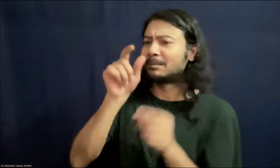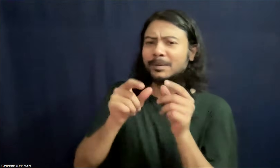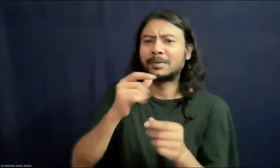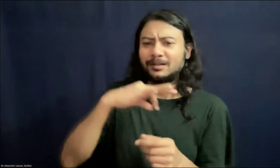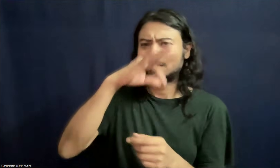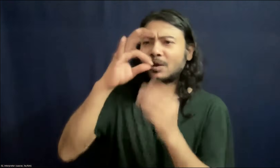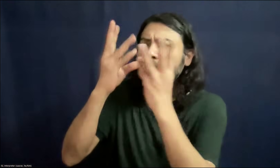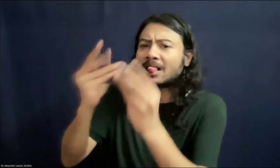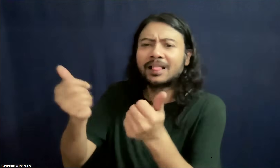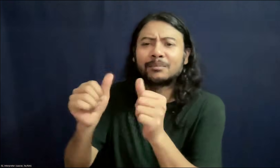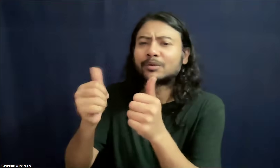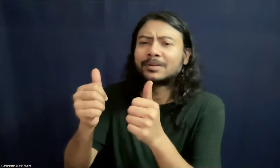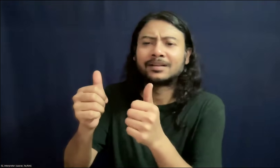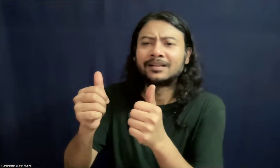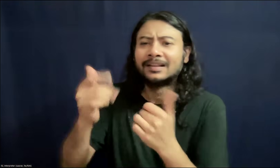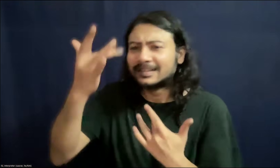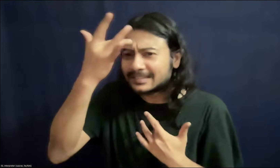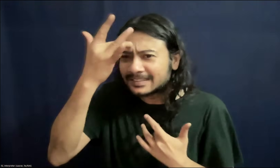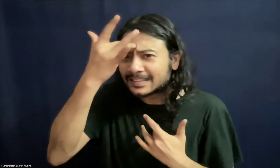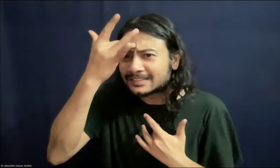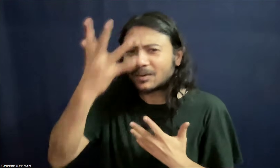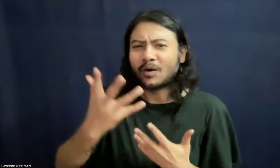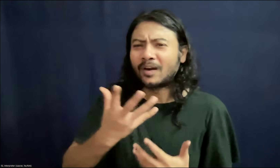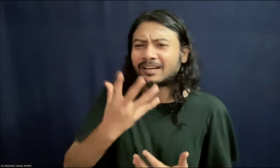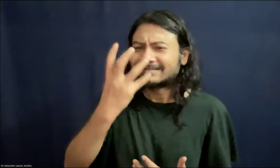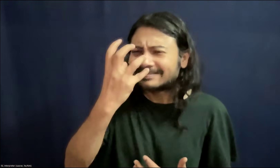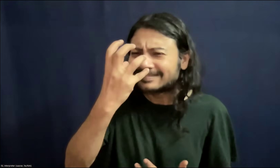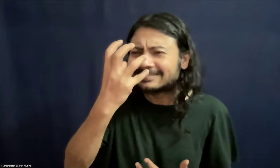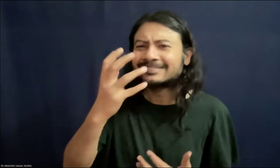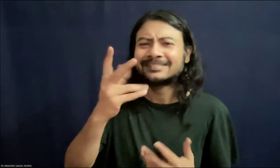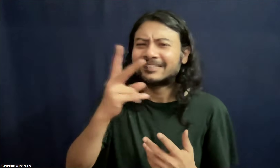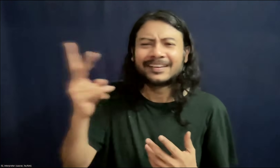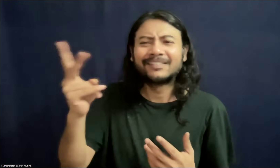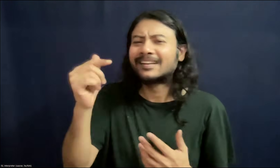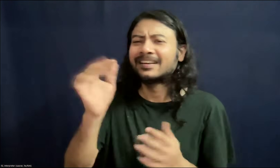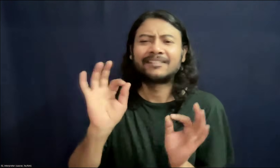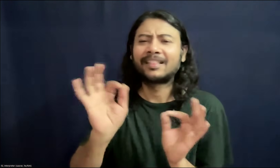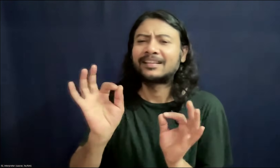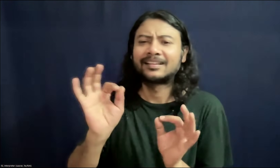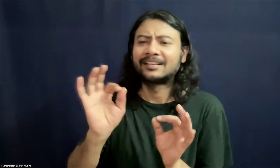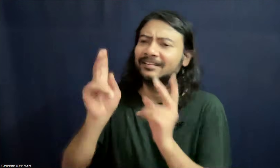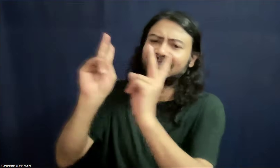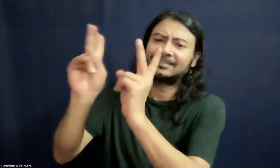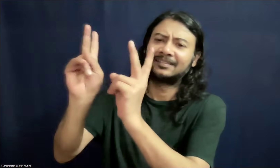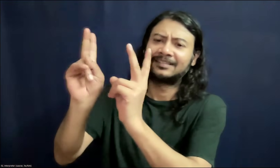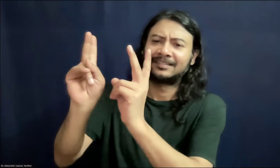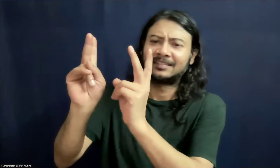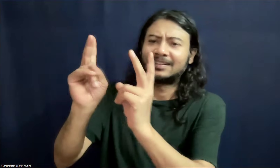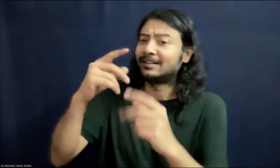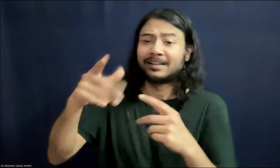old age. Uh, People don't die in spiritual world. They are young, always